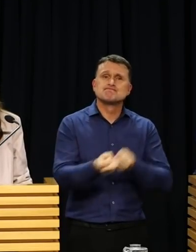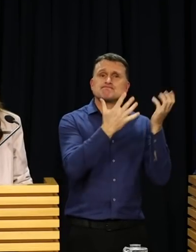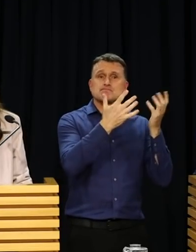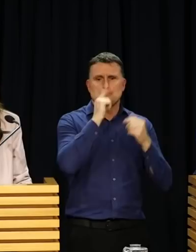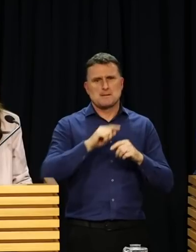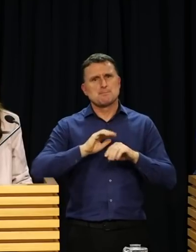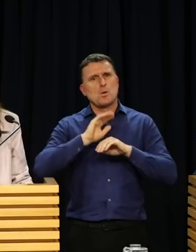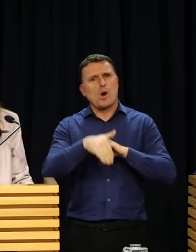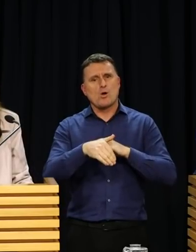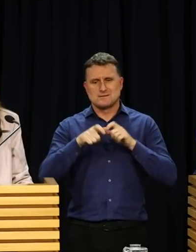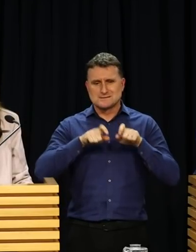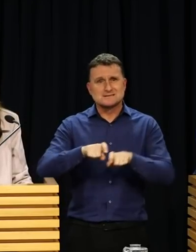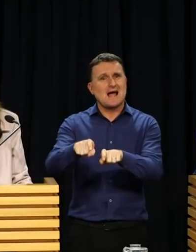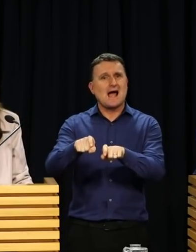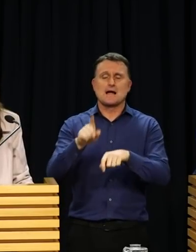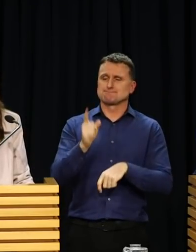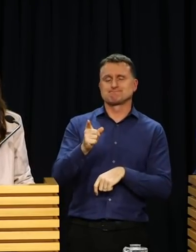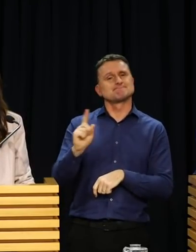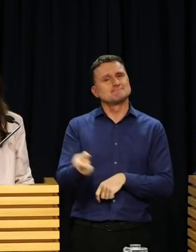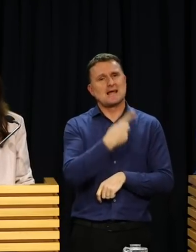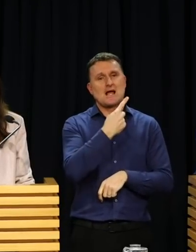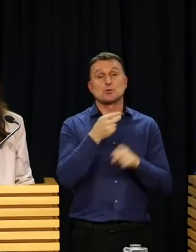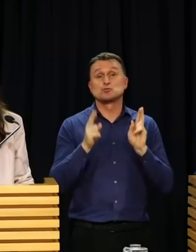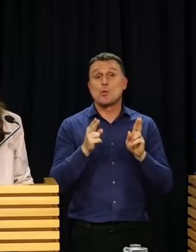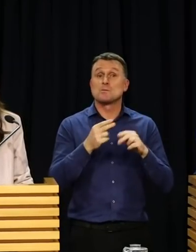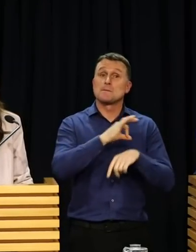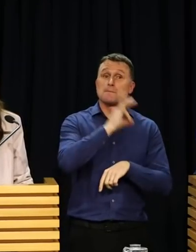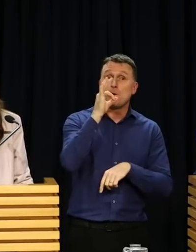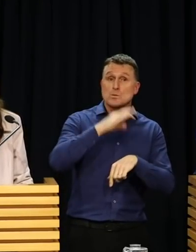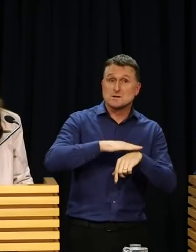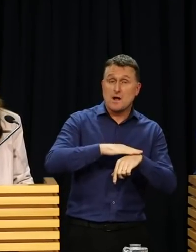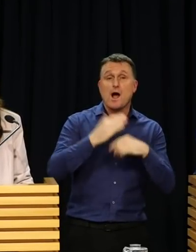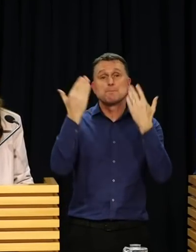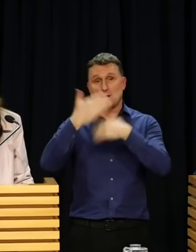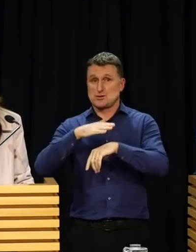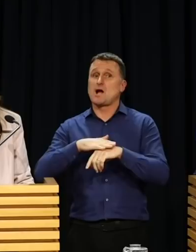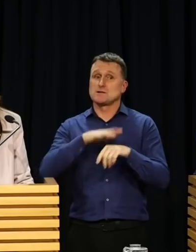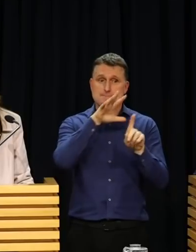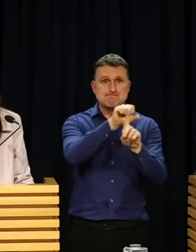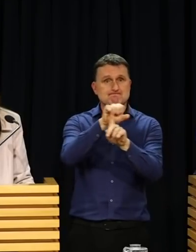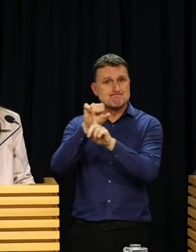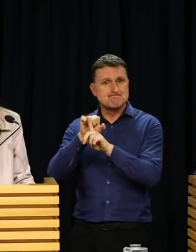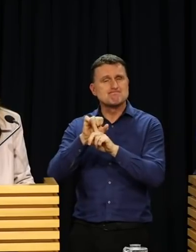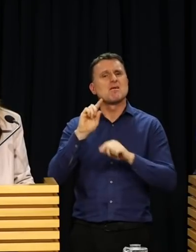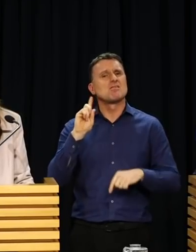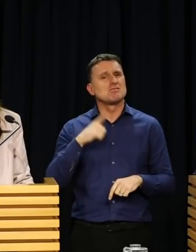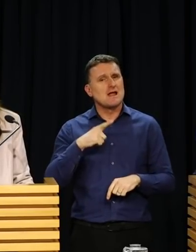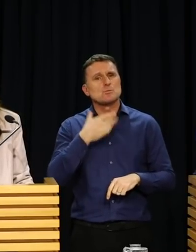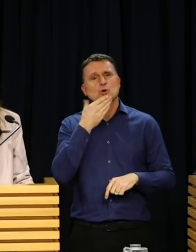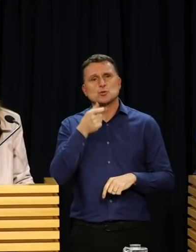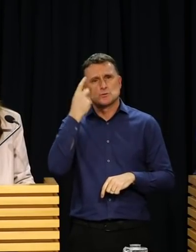overstayers often took place very early in the morning or late at night, giving rise to the term dawn